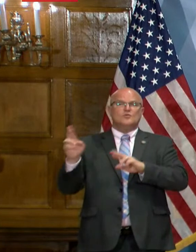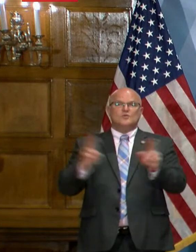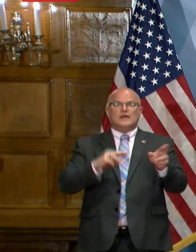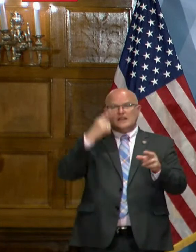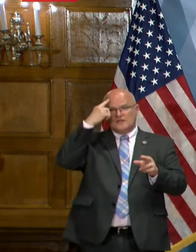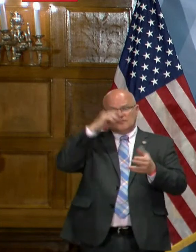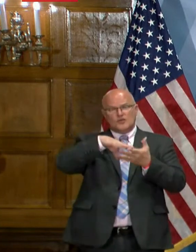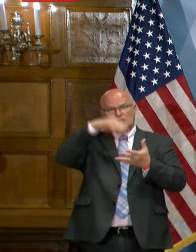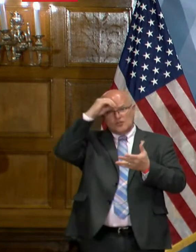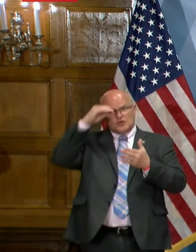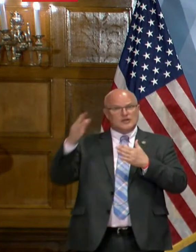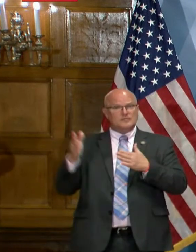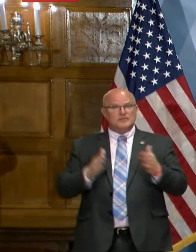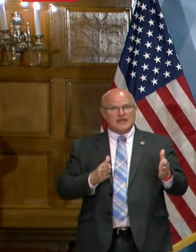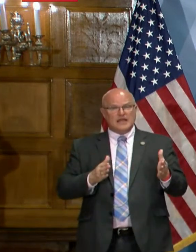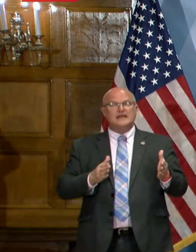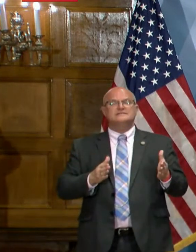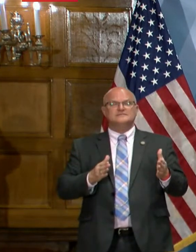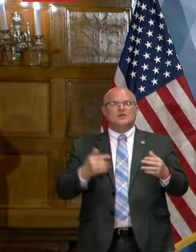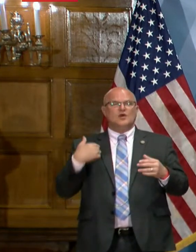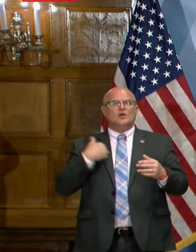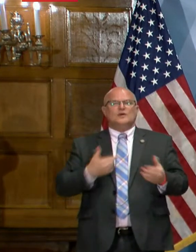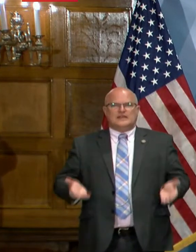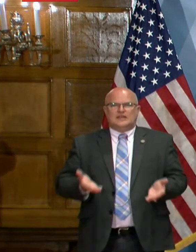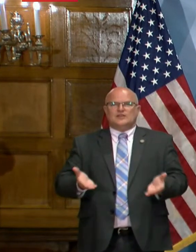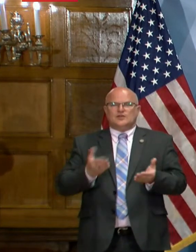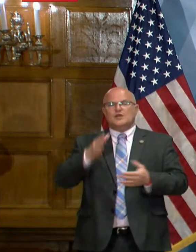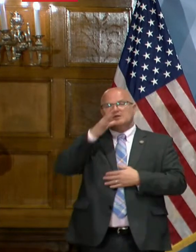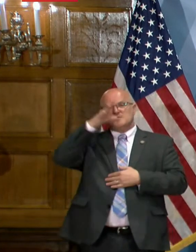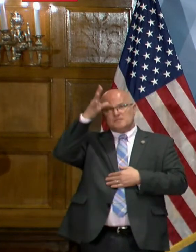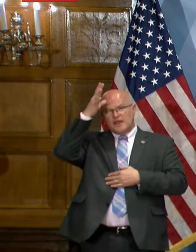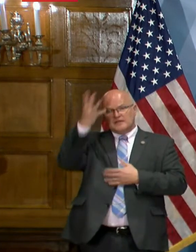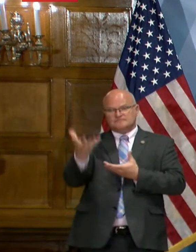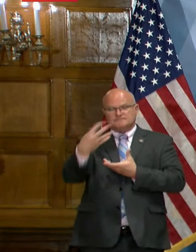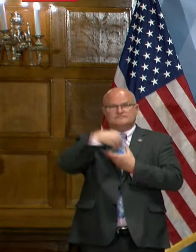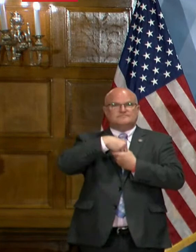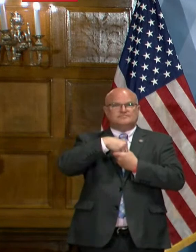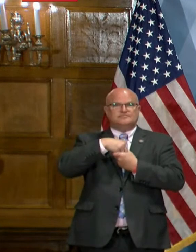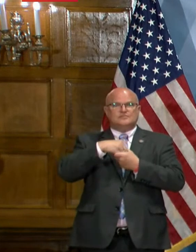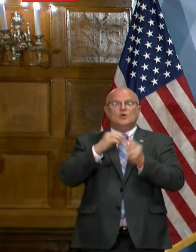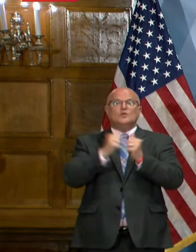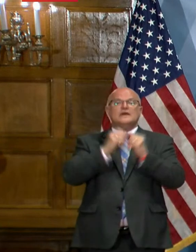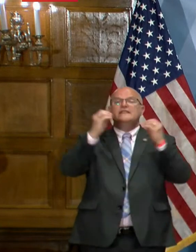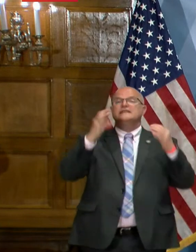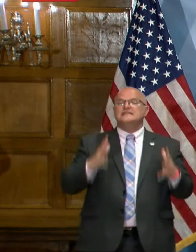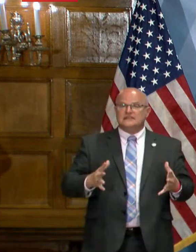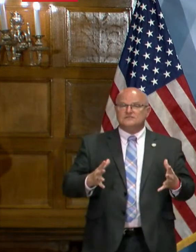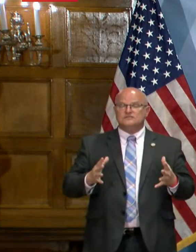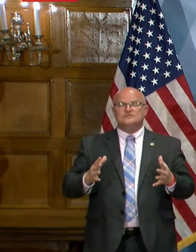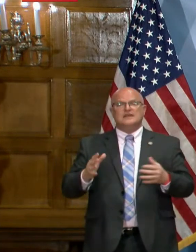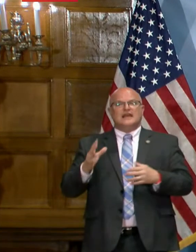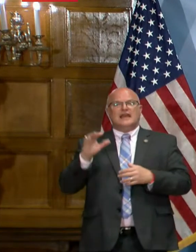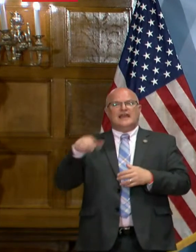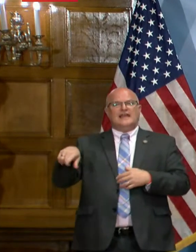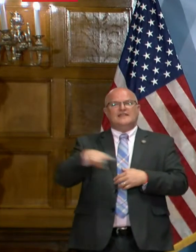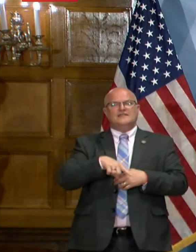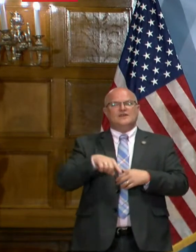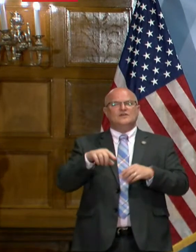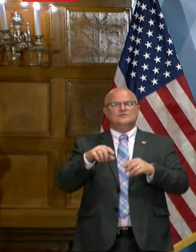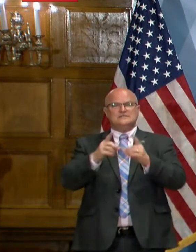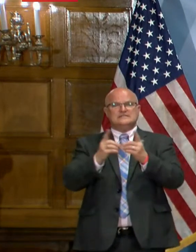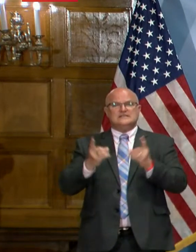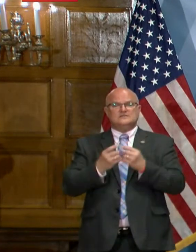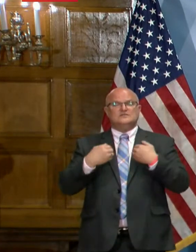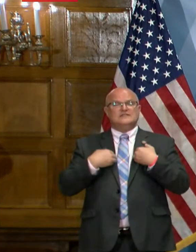planning, we very much encourage parents to be engaged in that, along with teachers. And those districts that have